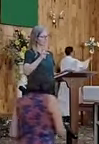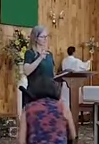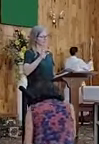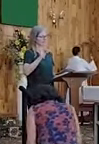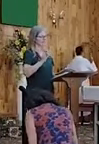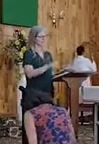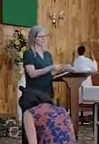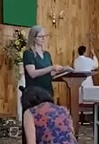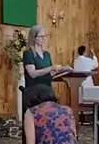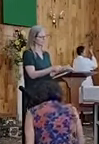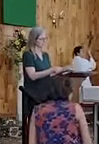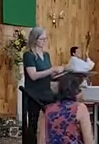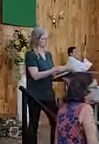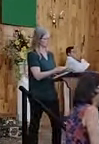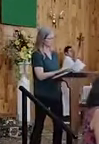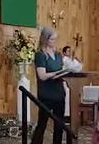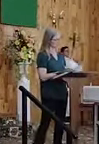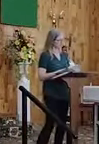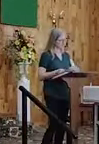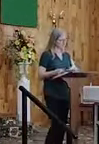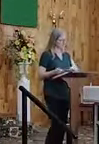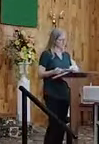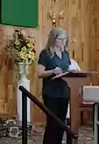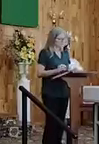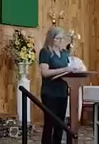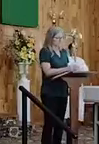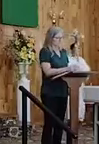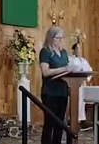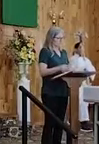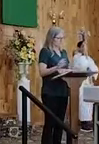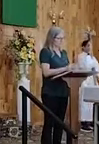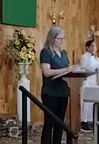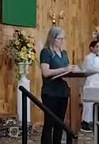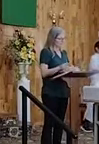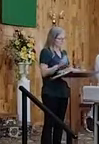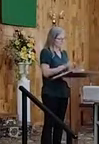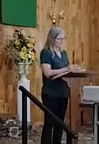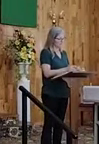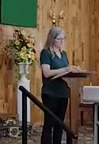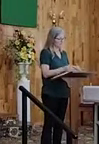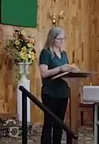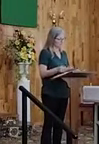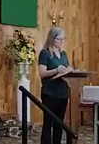Though the Mountains May Fall, 569.